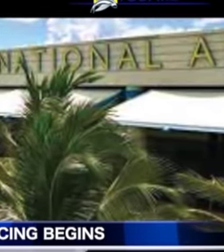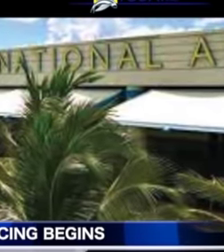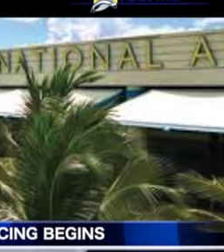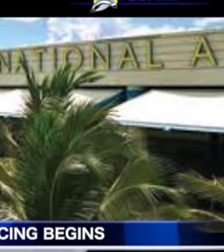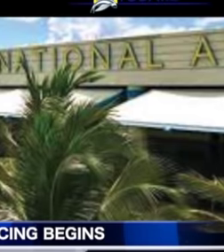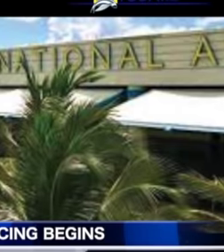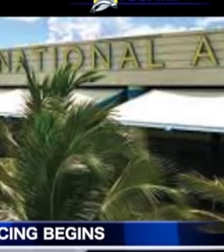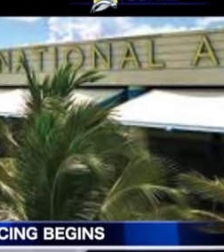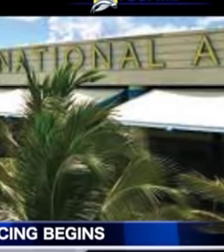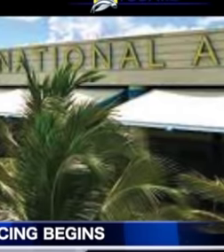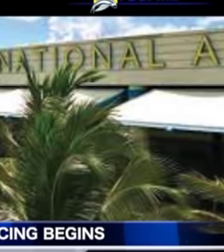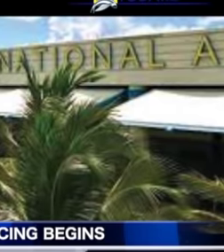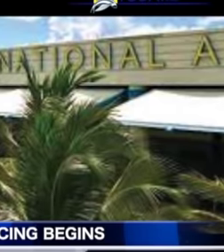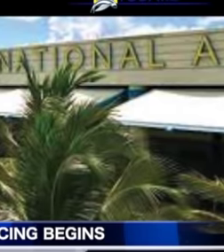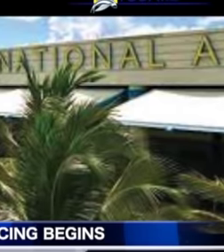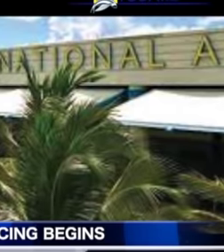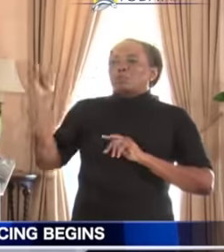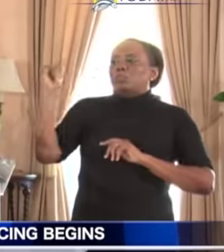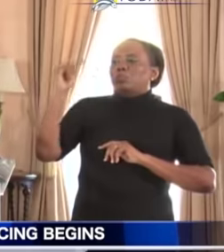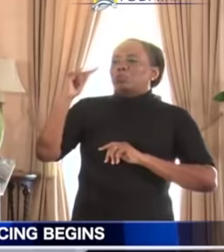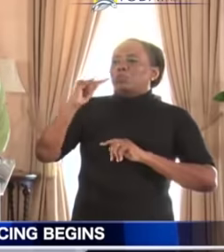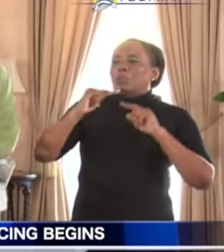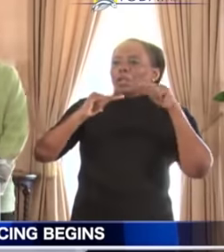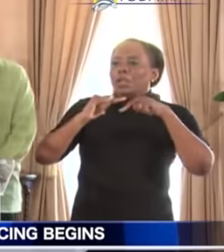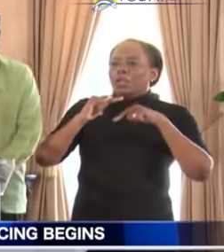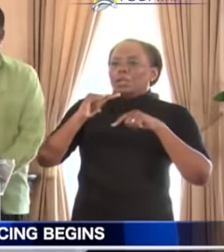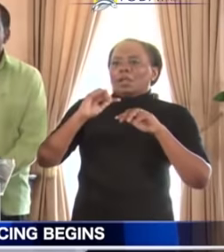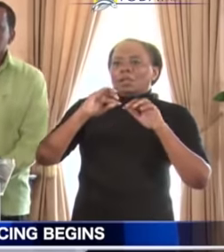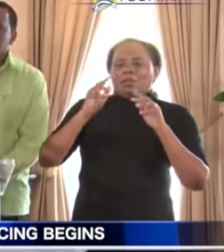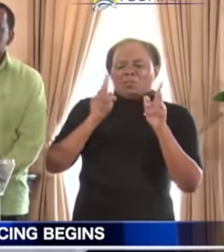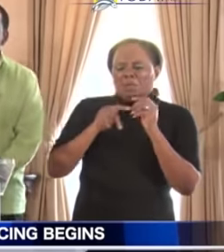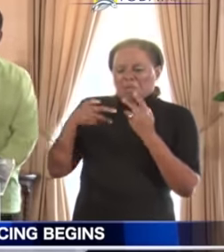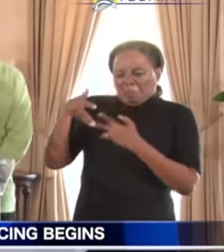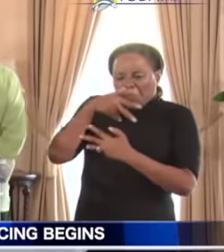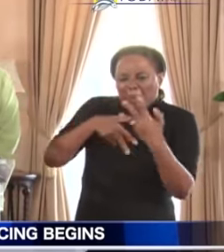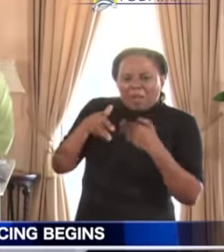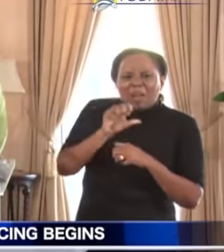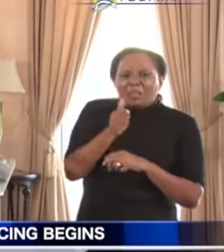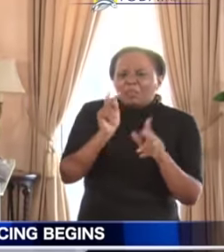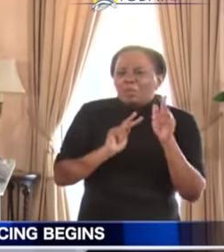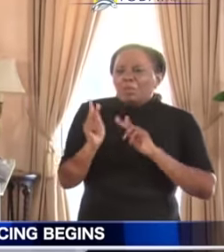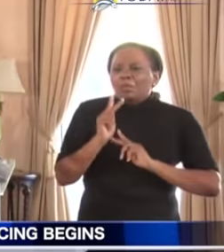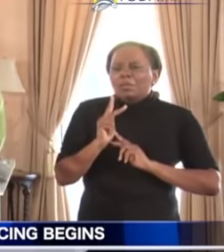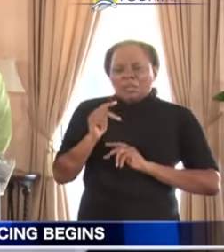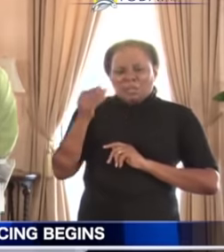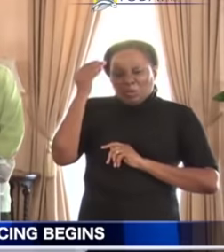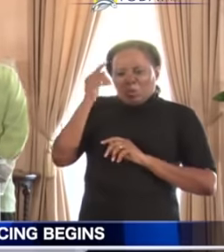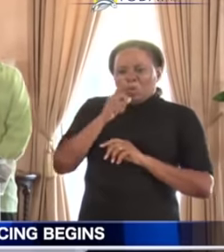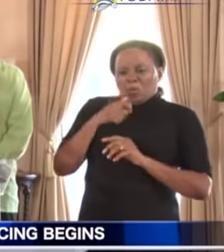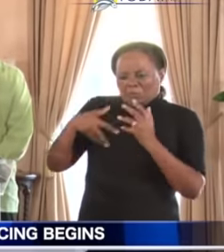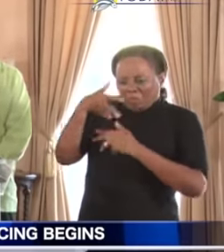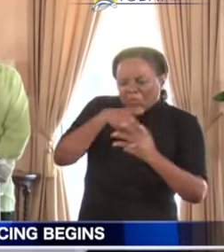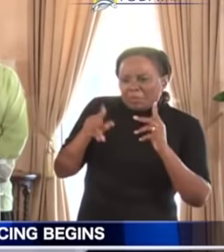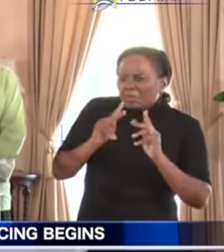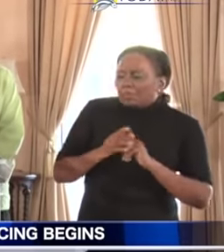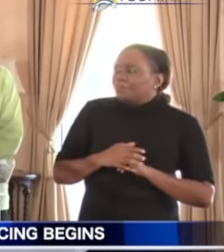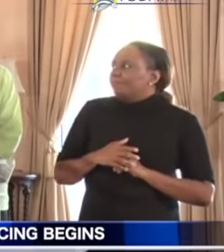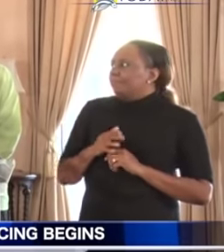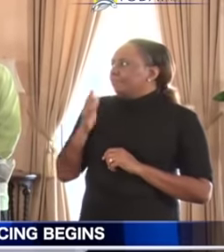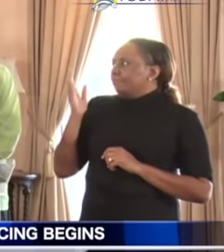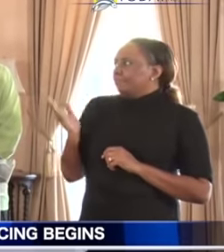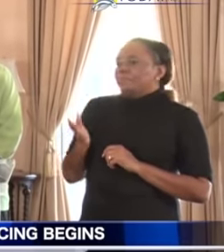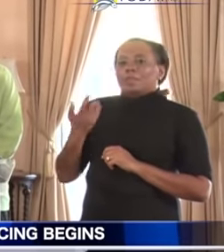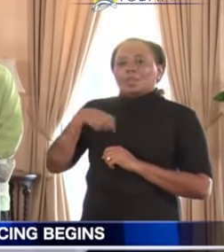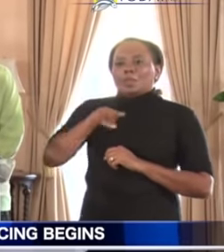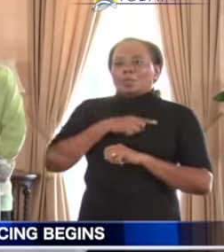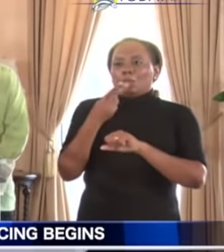female patients now in isolation. Contact tracing, as you would appreciate, is one of the key strategies that we use in public